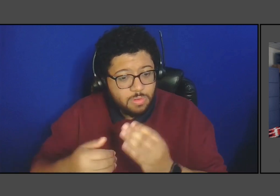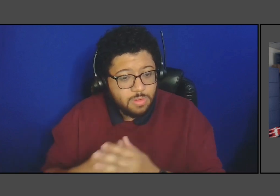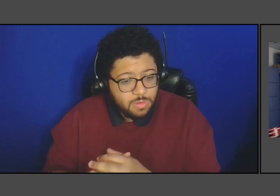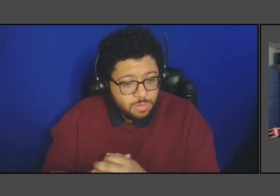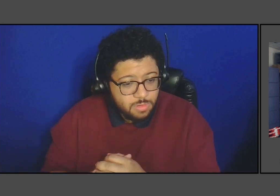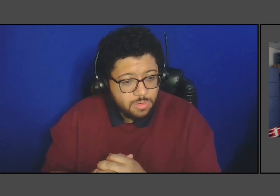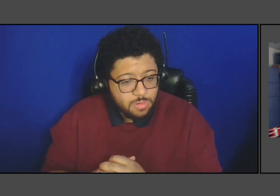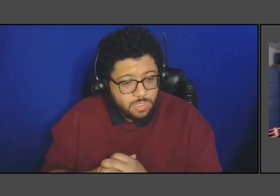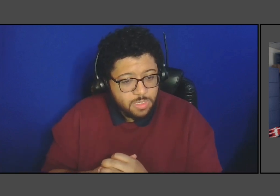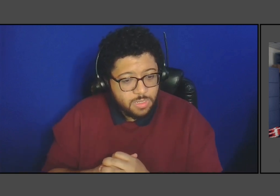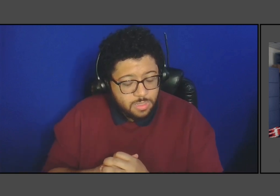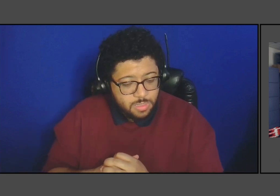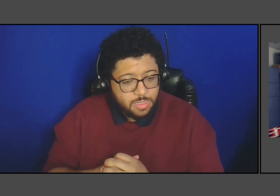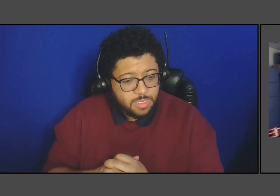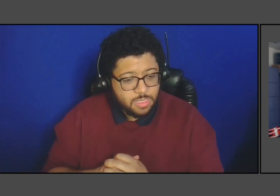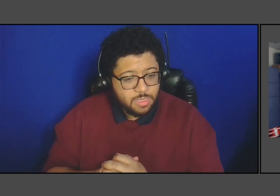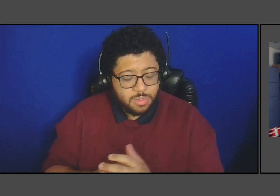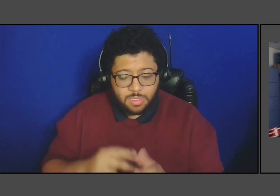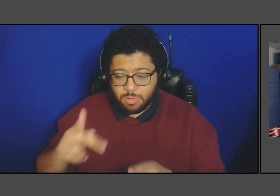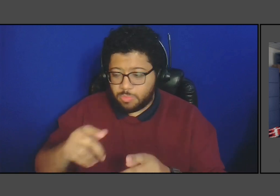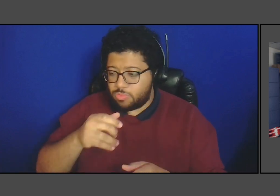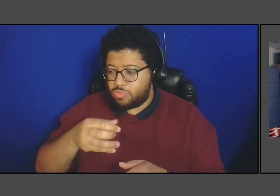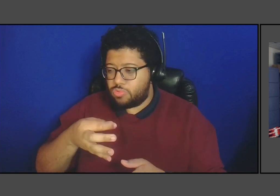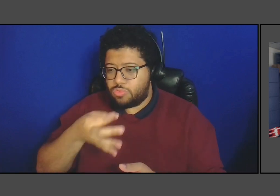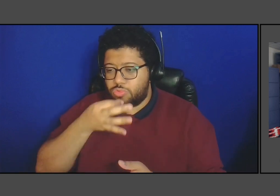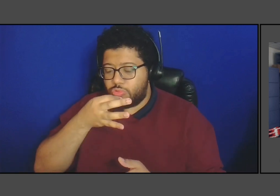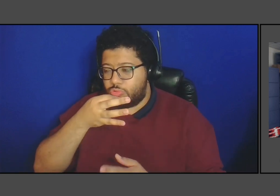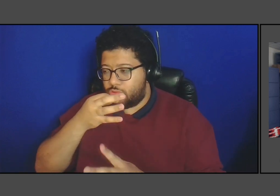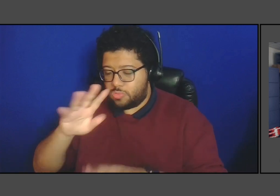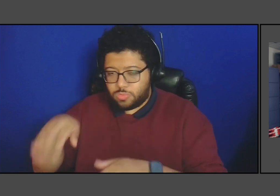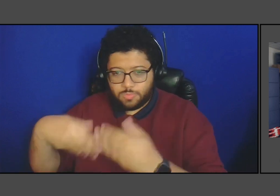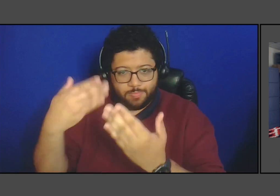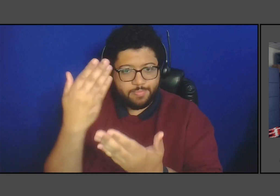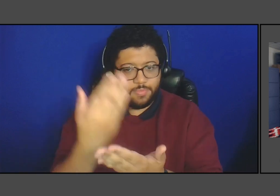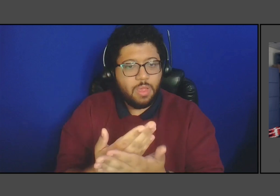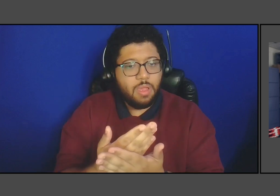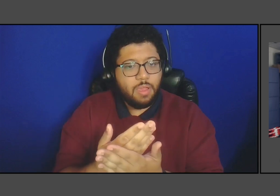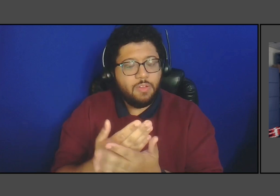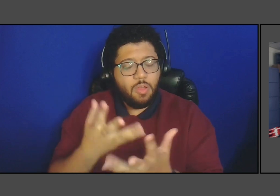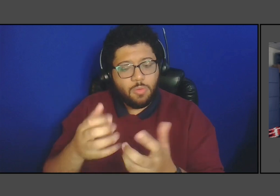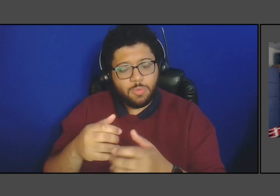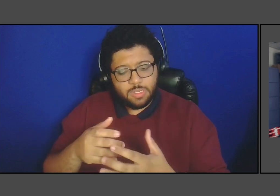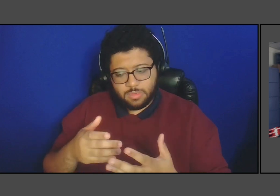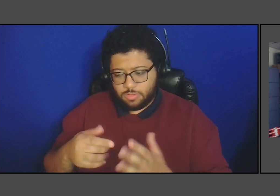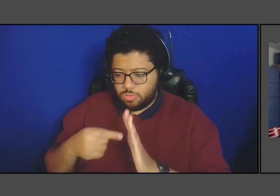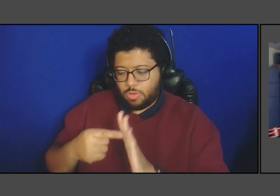have confidence that we will continue.